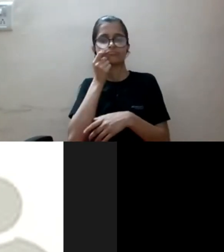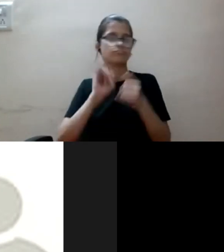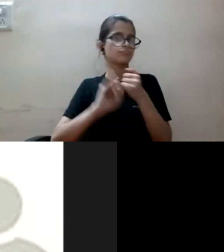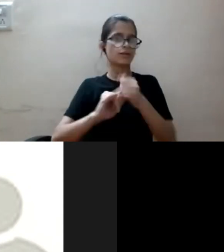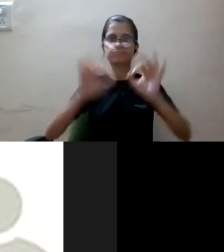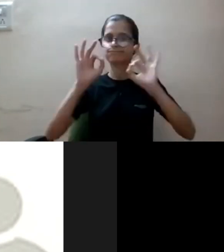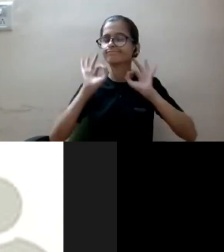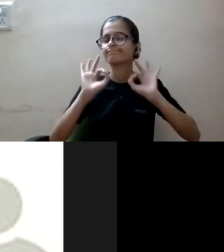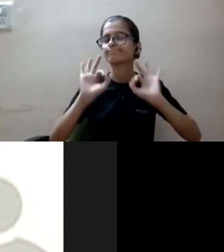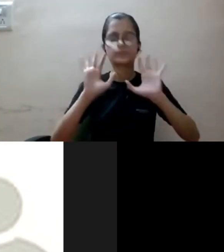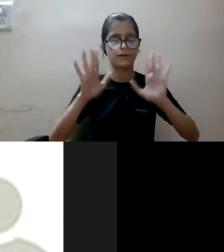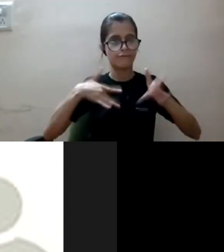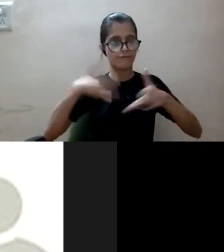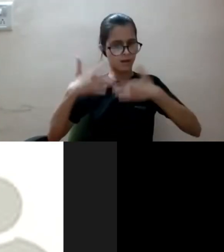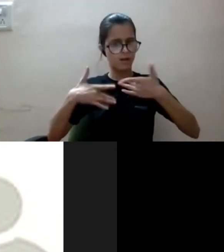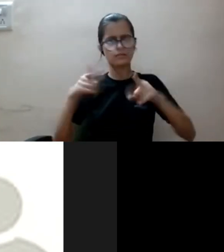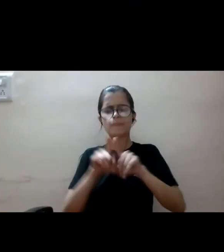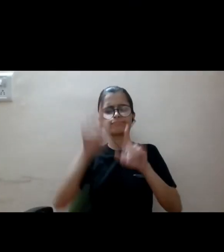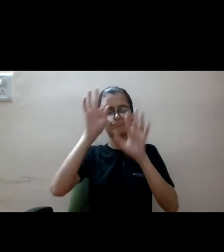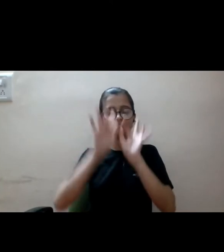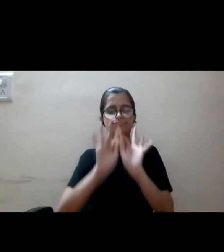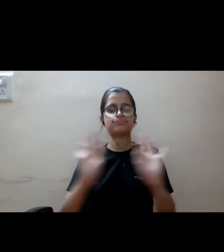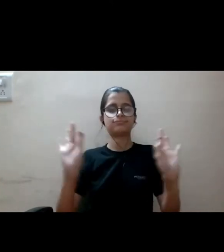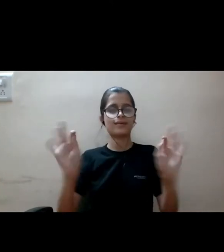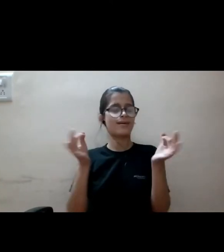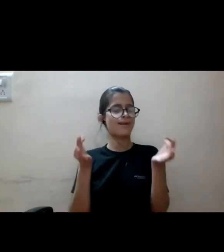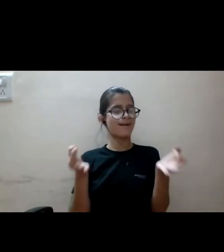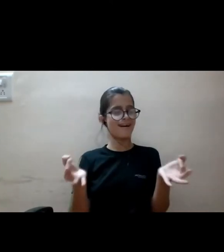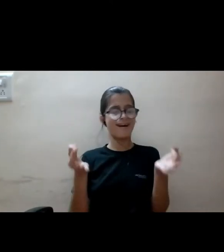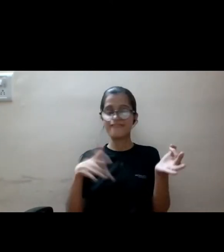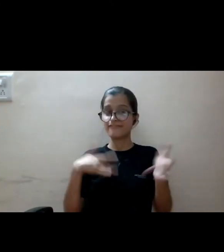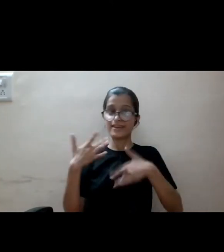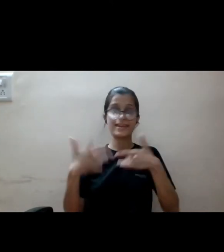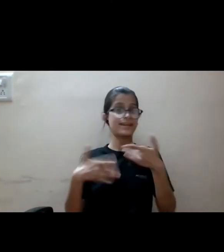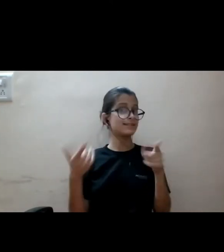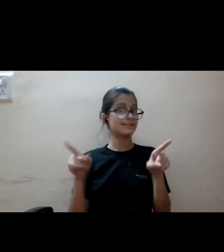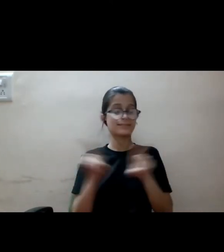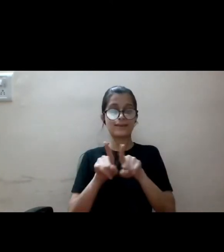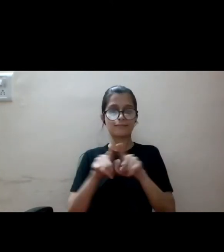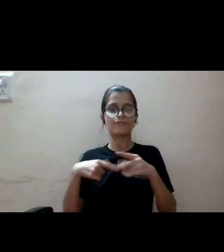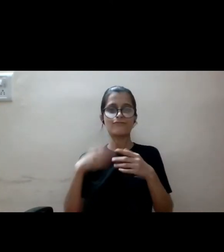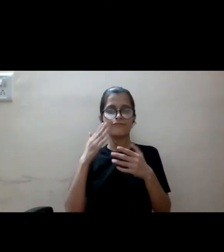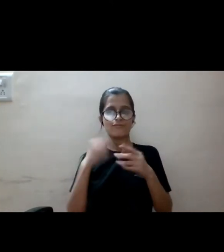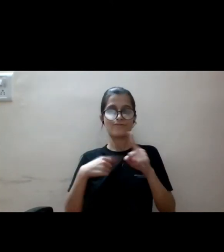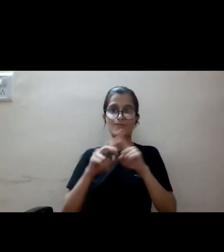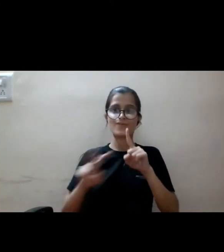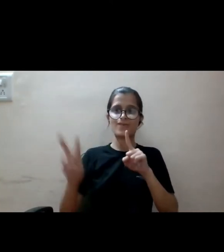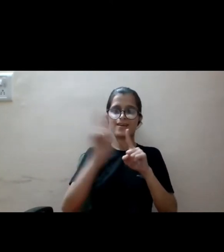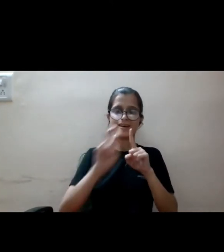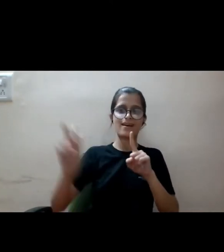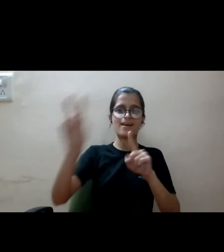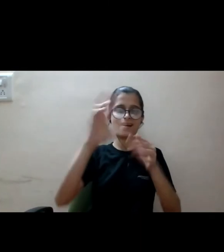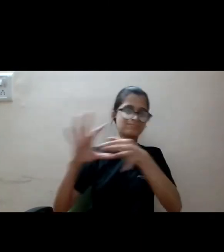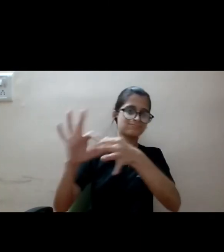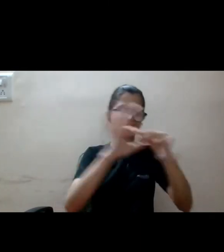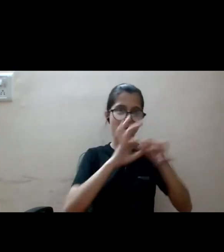was feeling I'm sitting in a meditative talk of a kind that took me traveling from places to places. Thank you